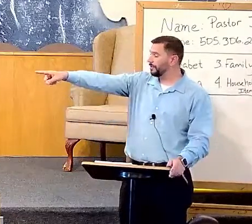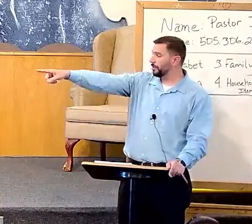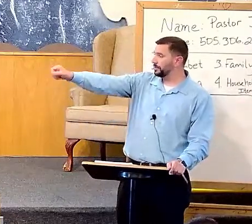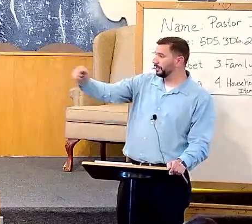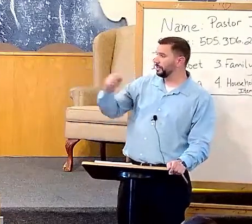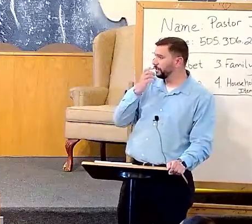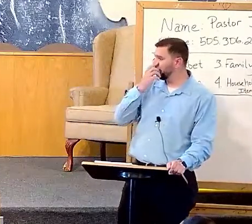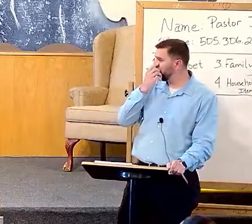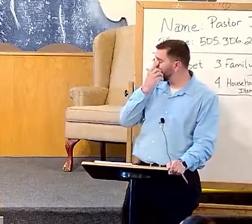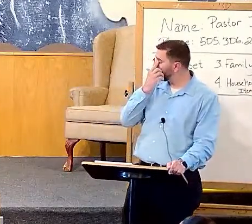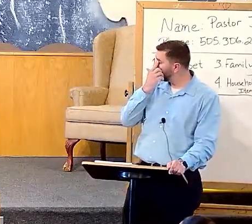question?